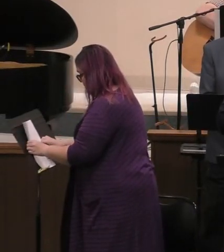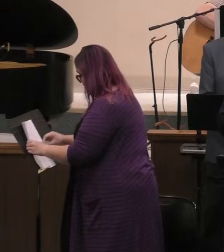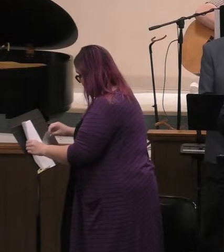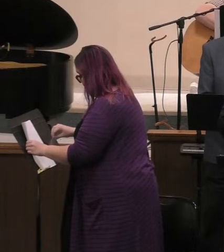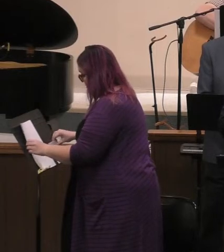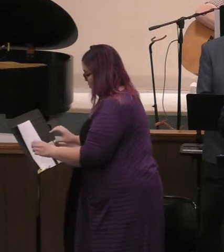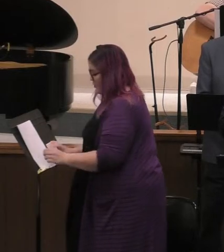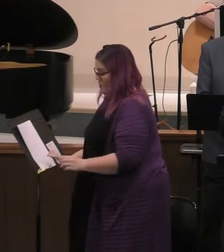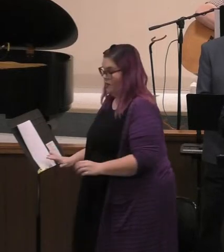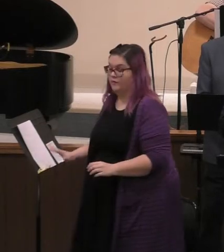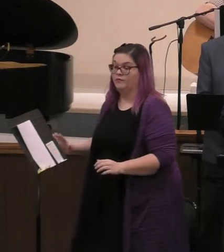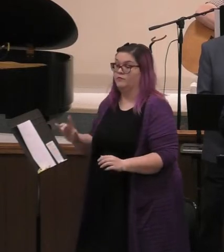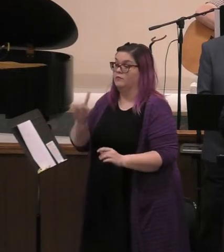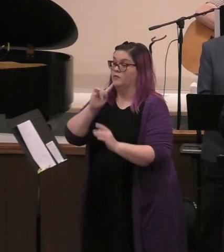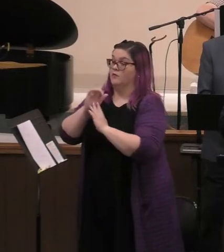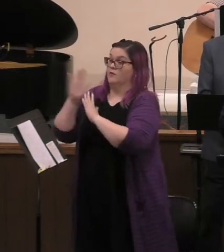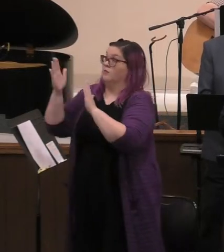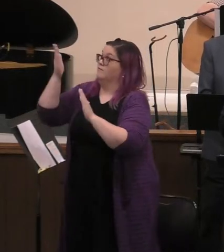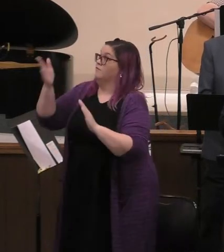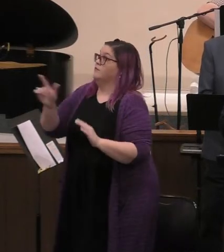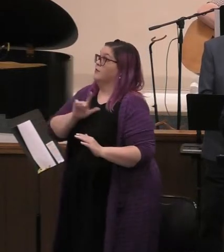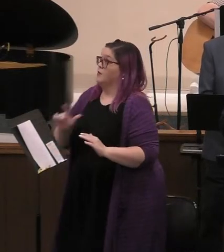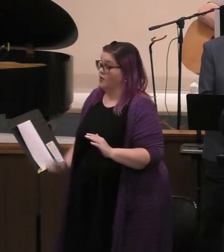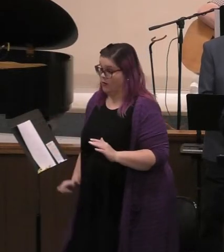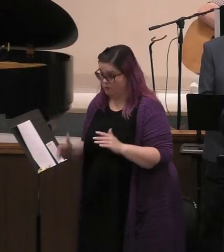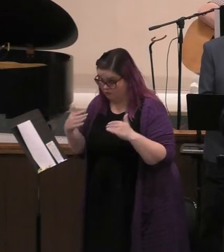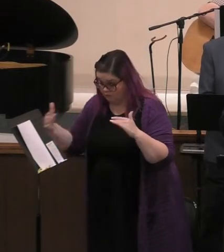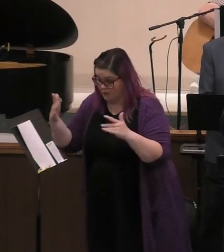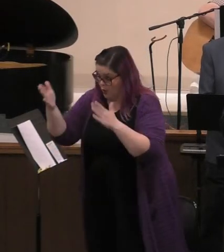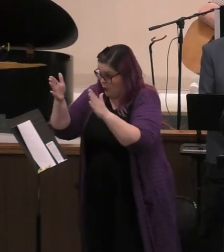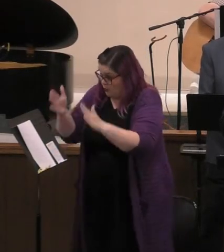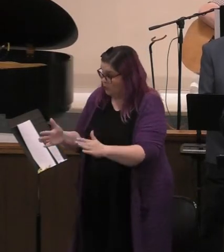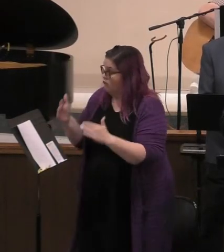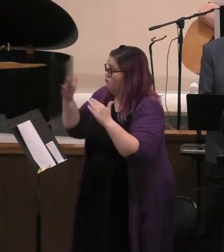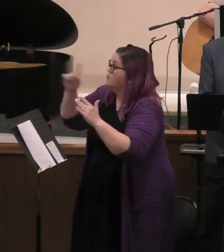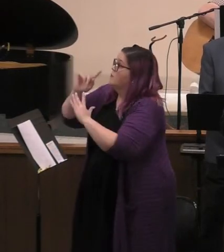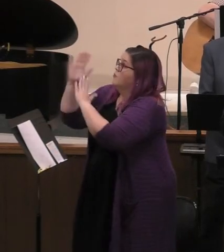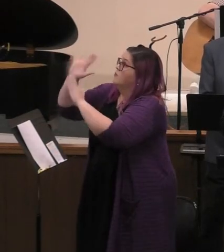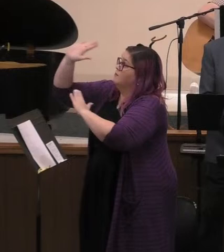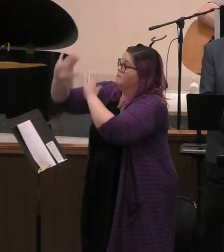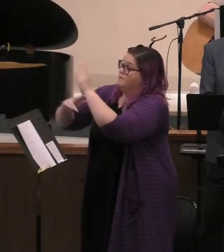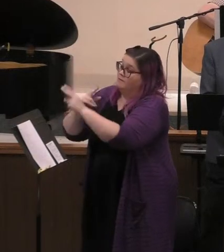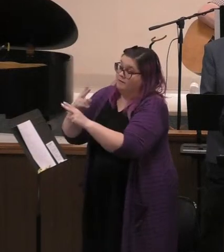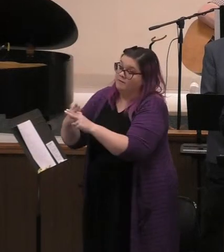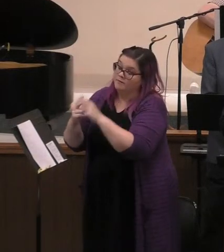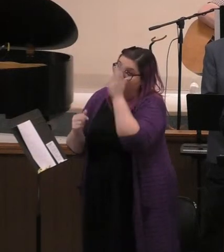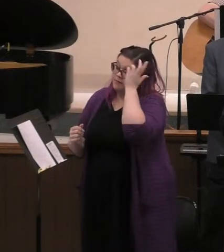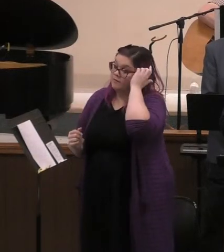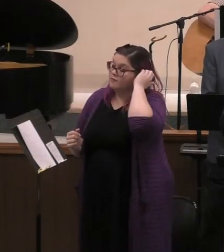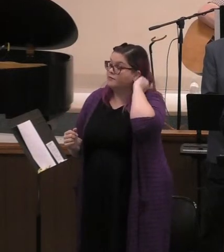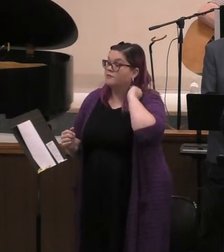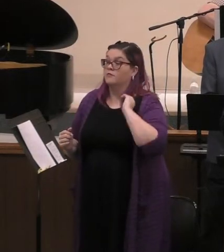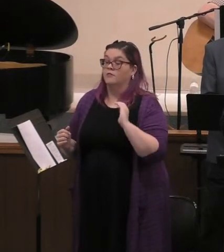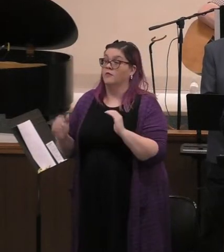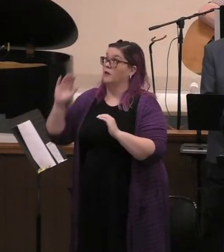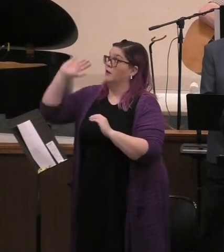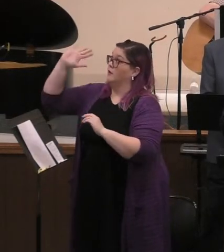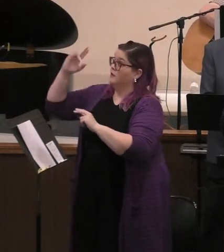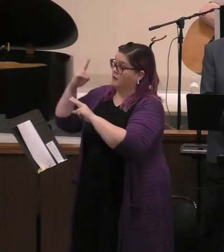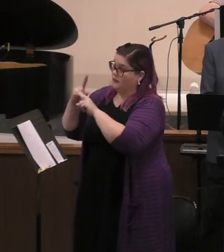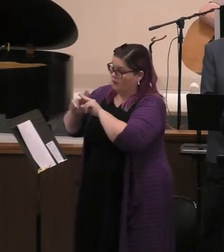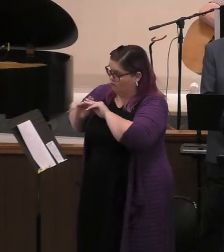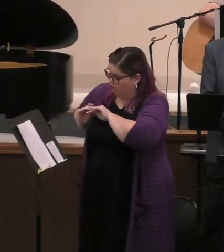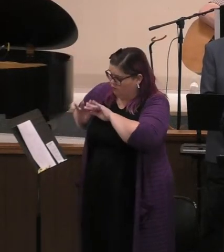Praise the Lord. Praise, O servants of the Lord. Praise the name of the Lord. Let the name of the Lord